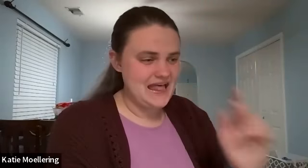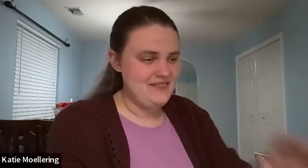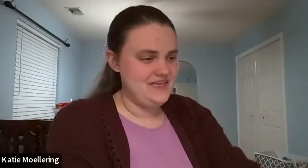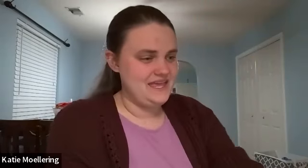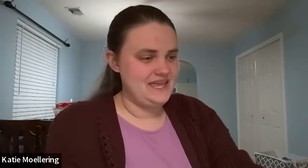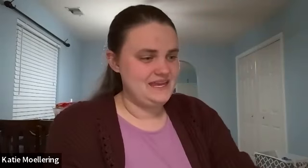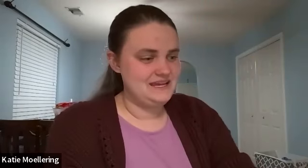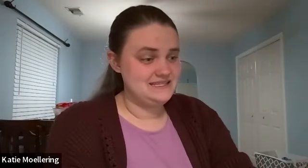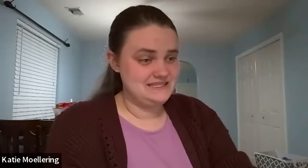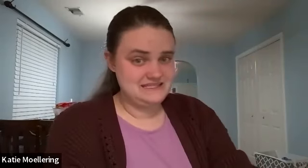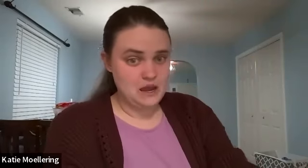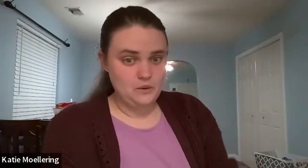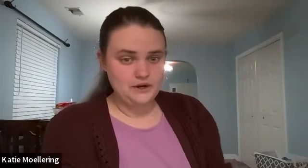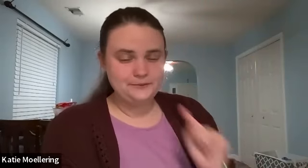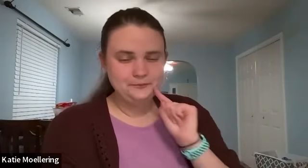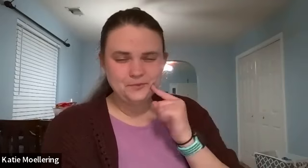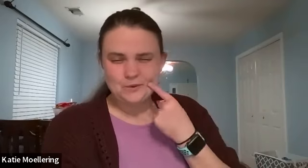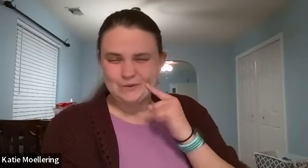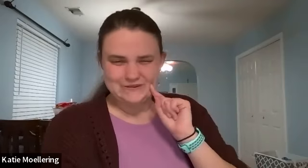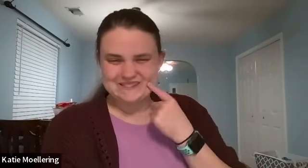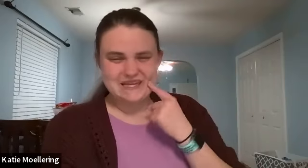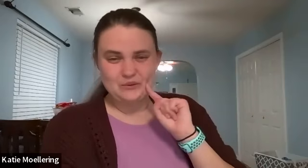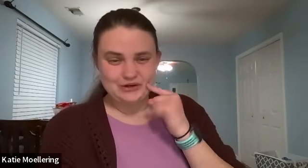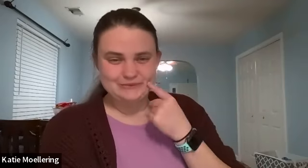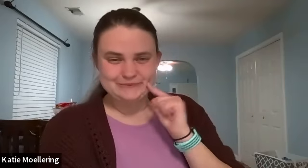And then sour, sour.